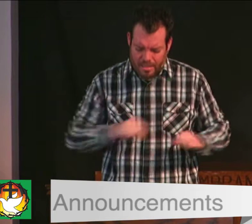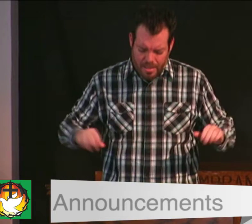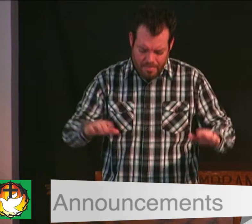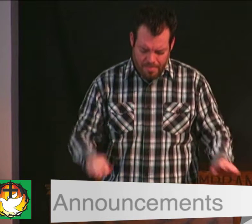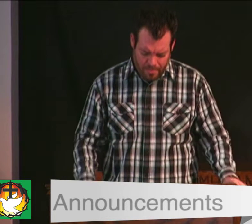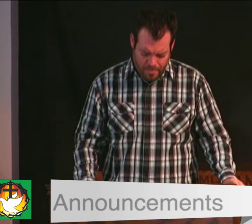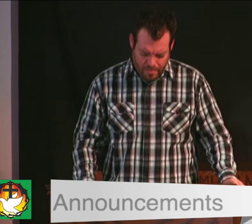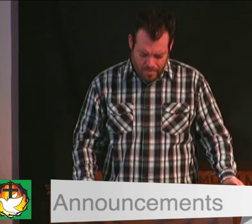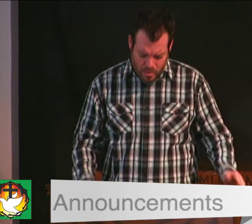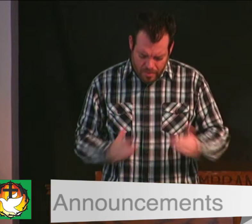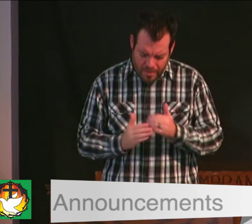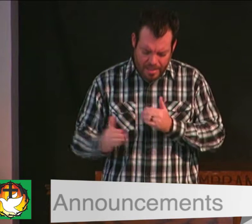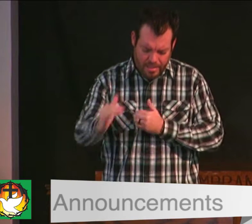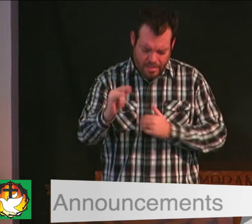kingdom to advance it.